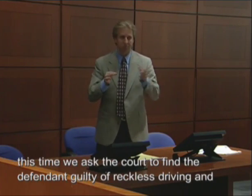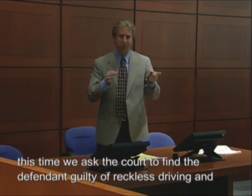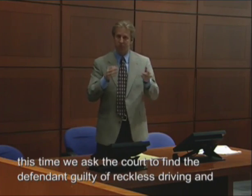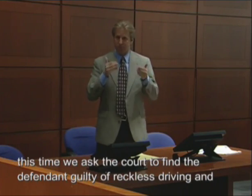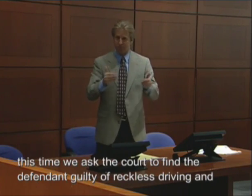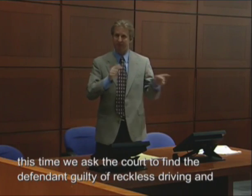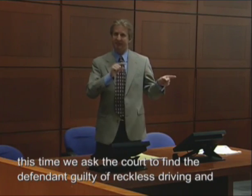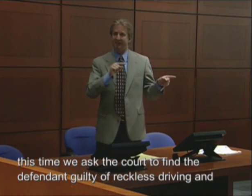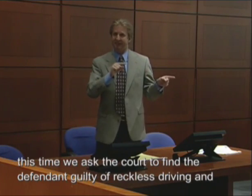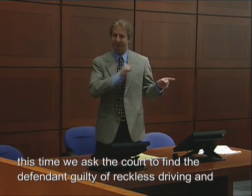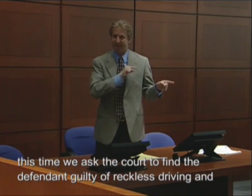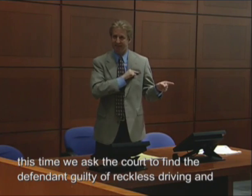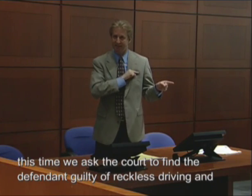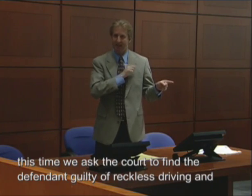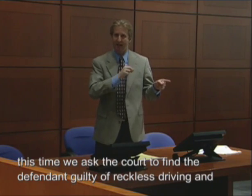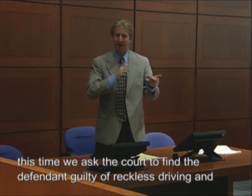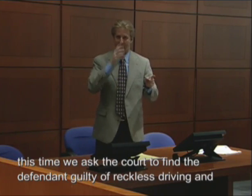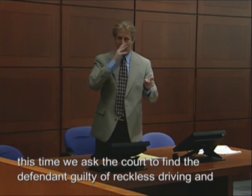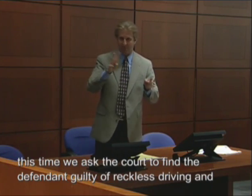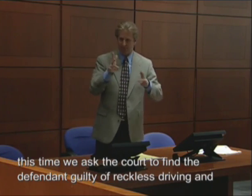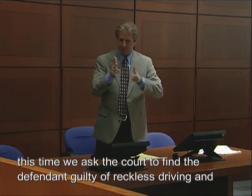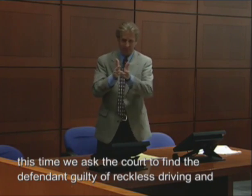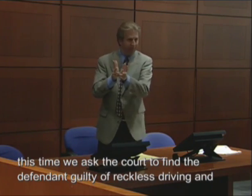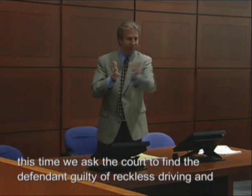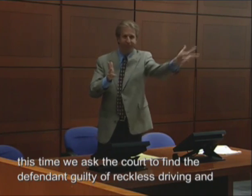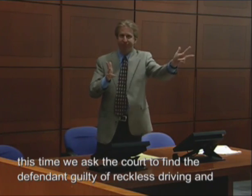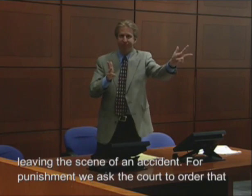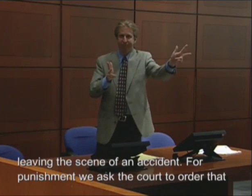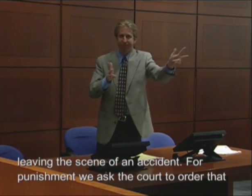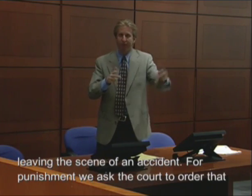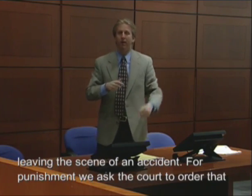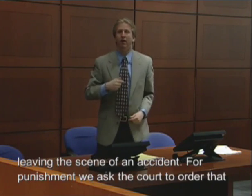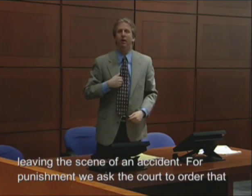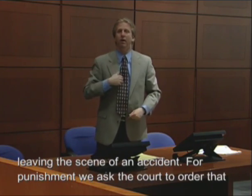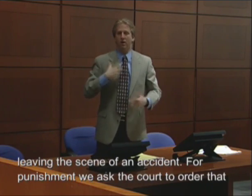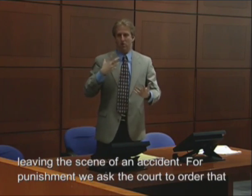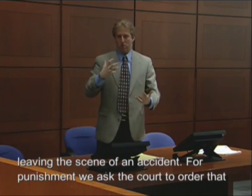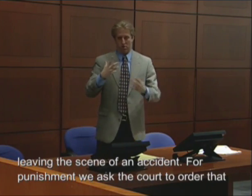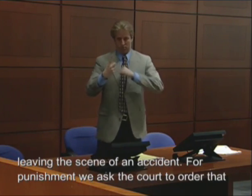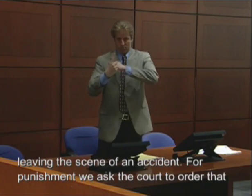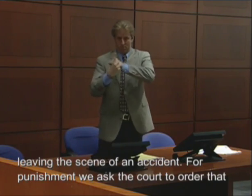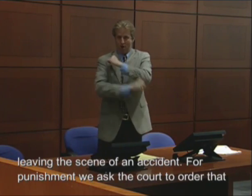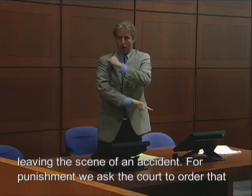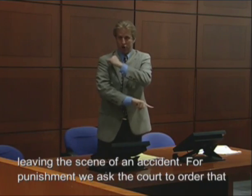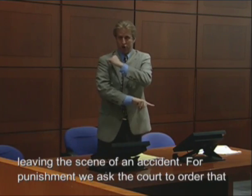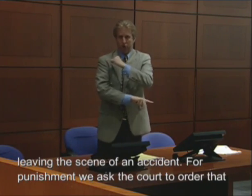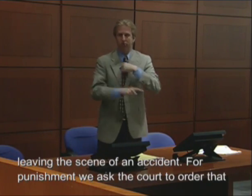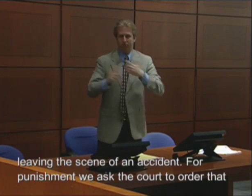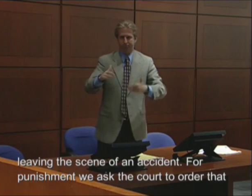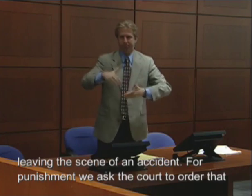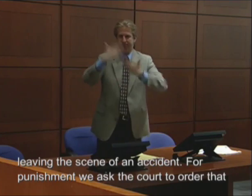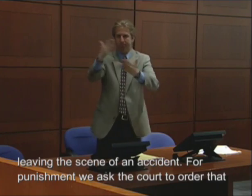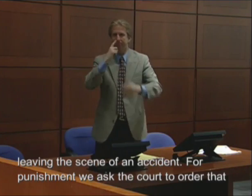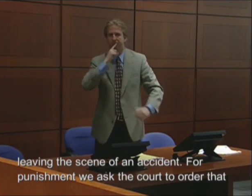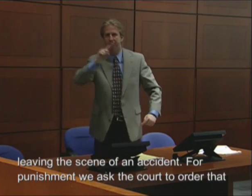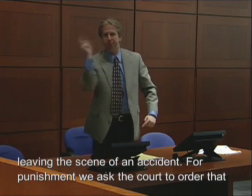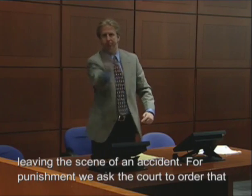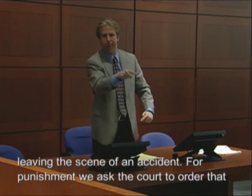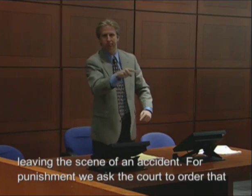defendant guilty of reckless driving and leaving the scene of an accident. For punishment, we ask the court to order that he pay a fine of